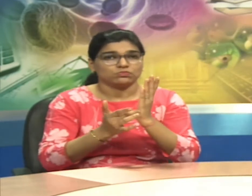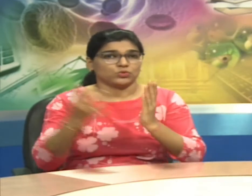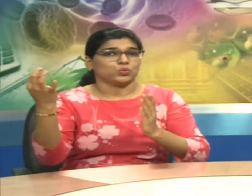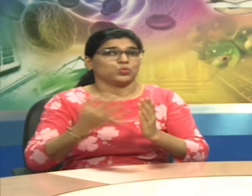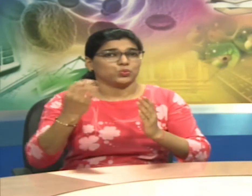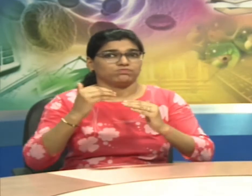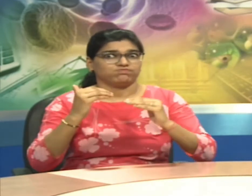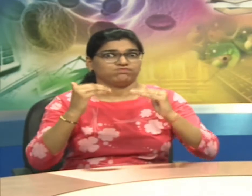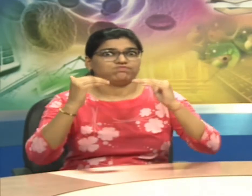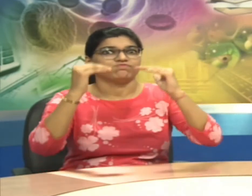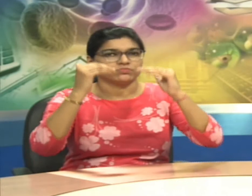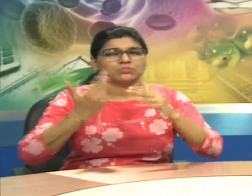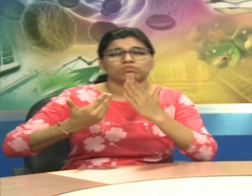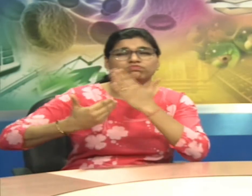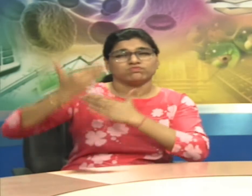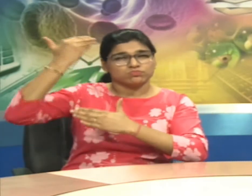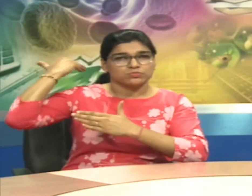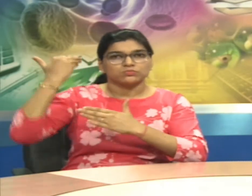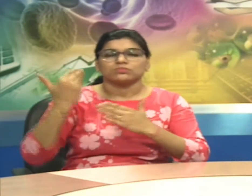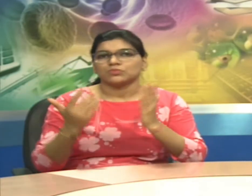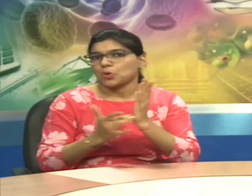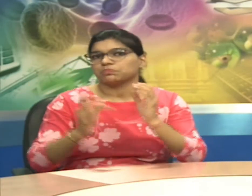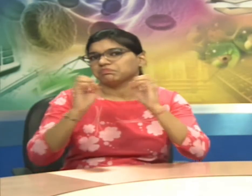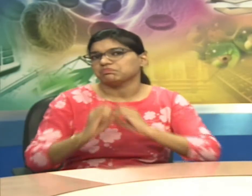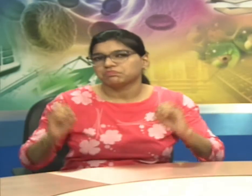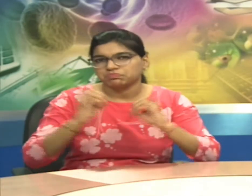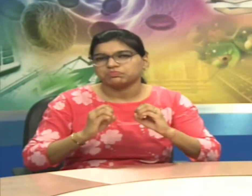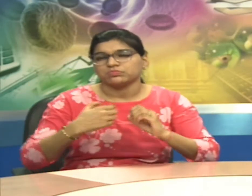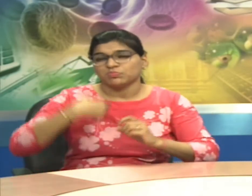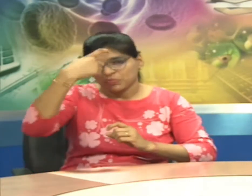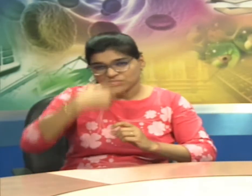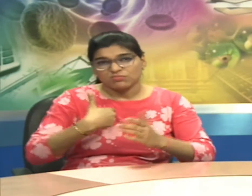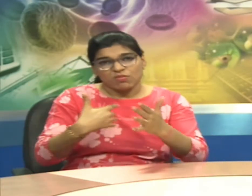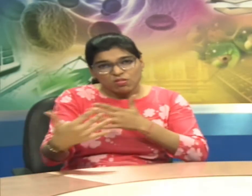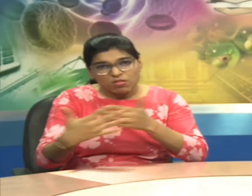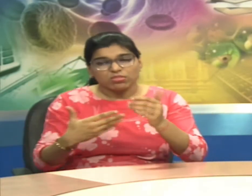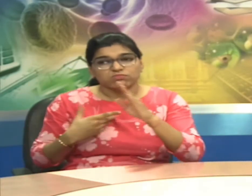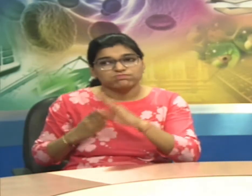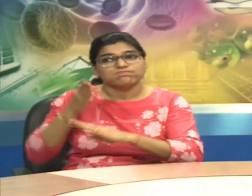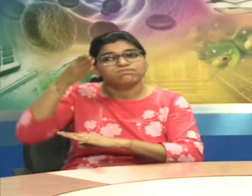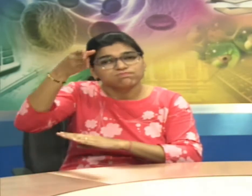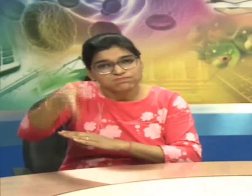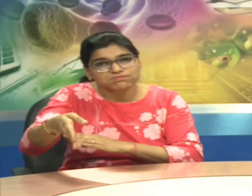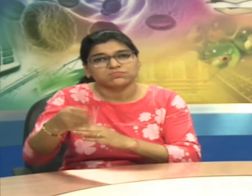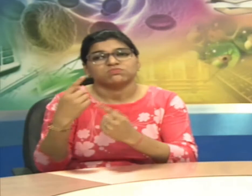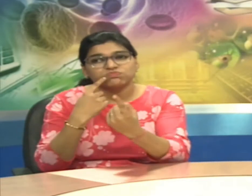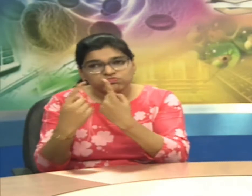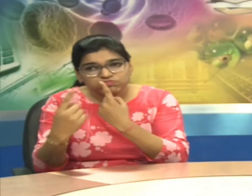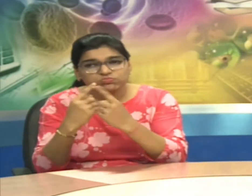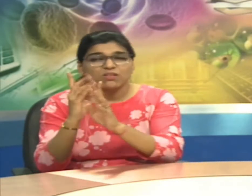Technology. As you seen, there is technology getting better day by day.